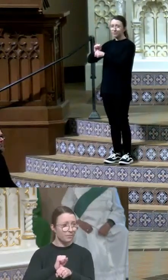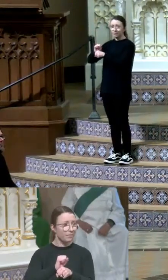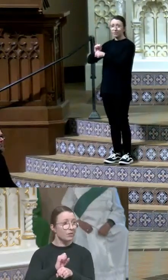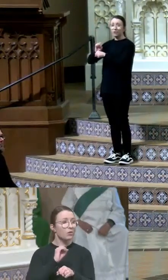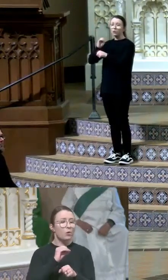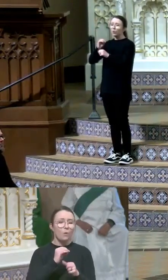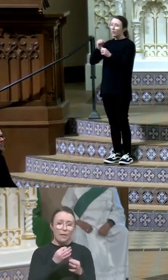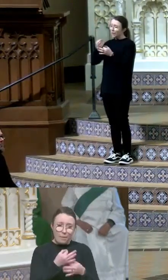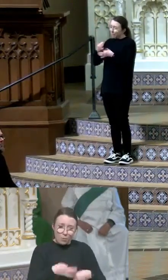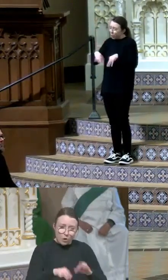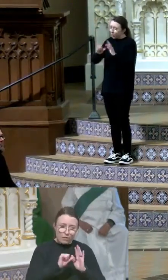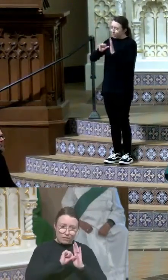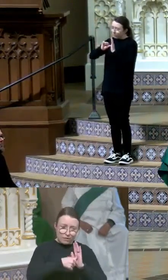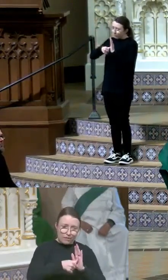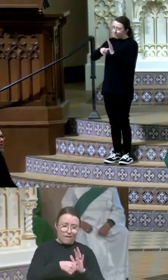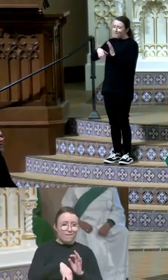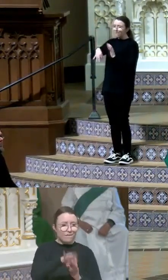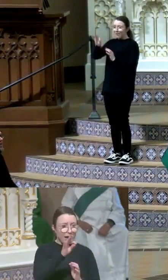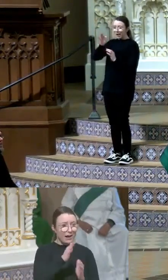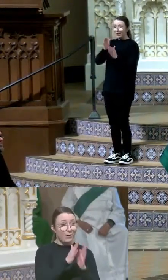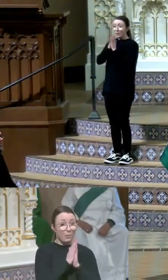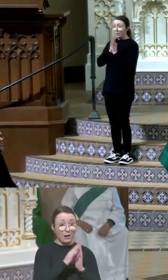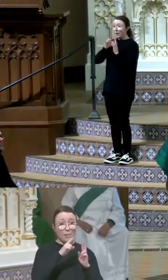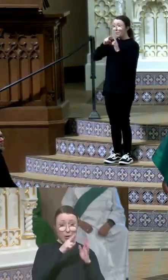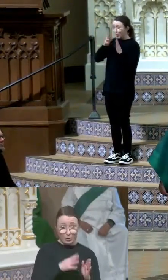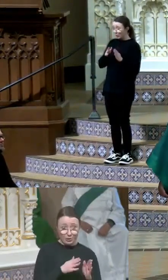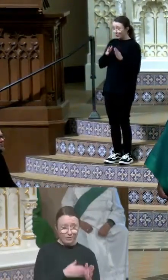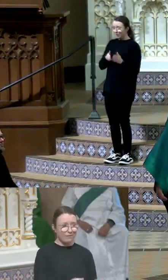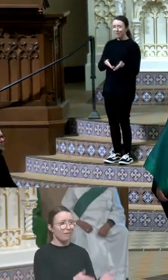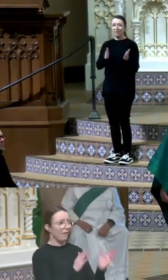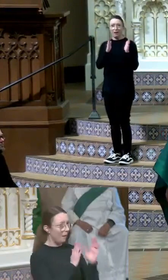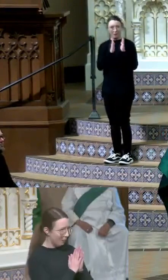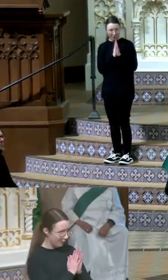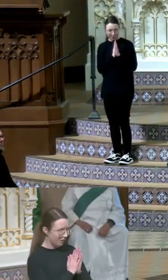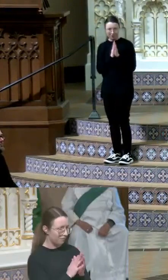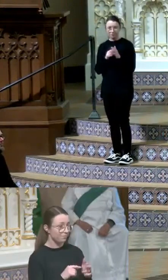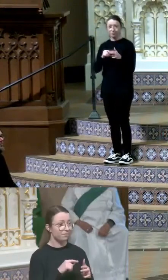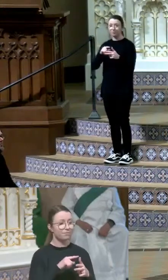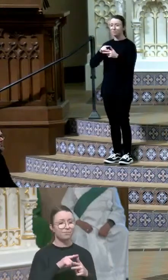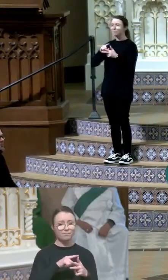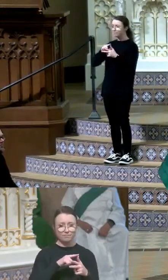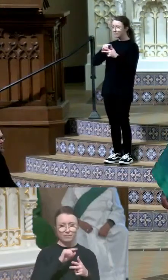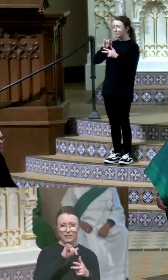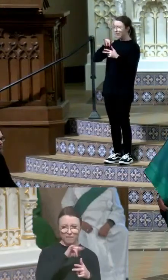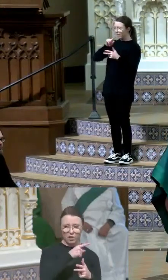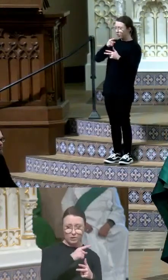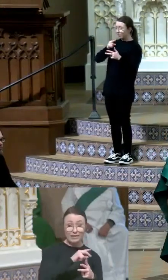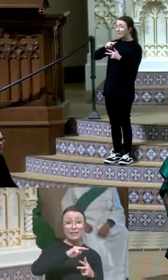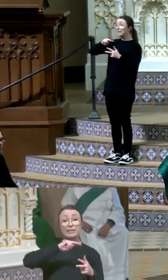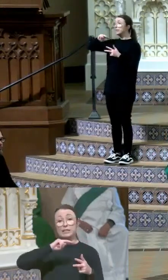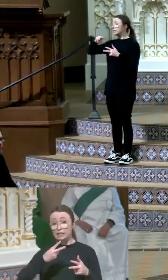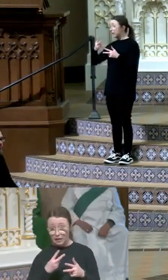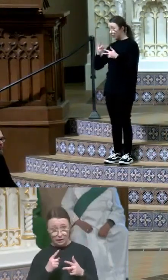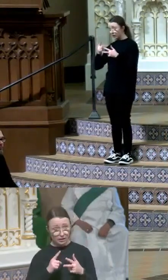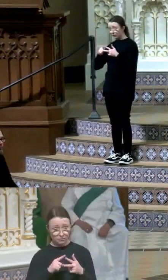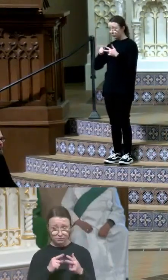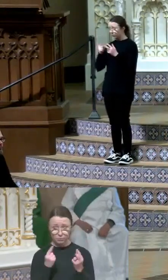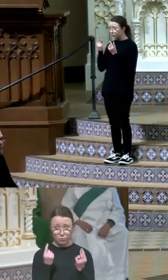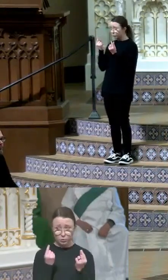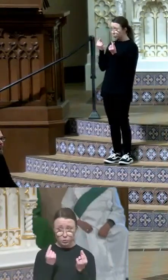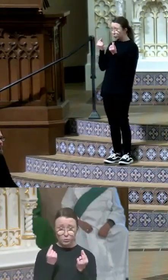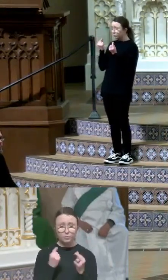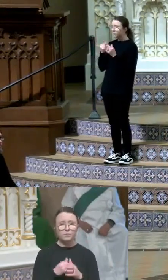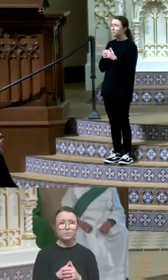Get your prayer partner. Amen? Amen. The second thing is this. When Jesus went to